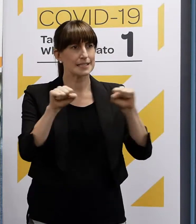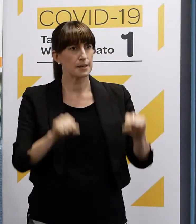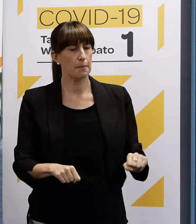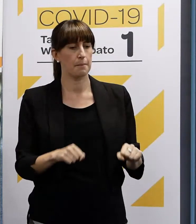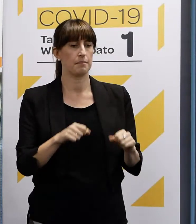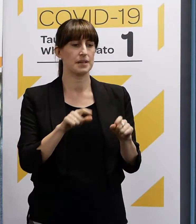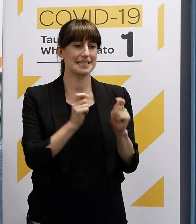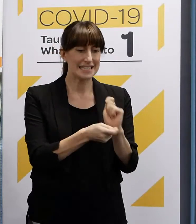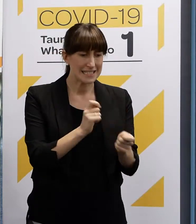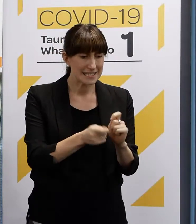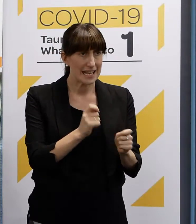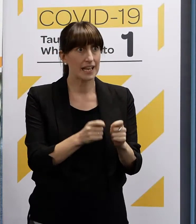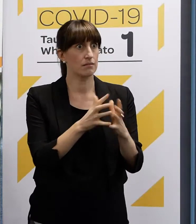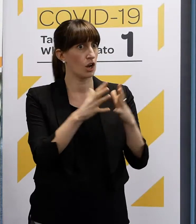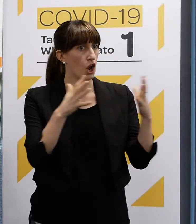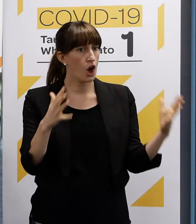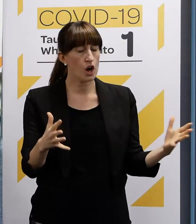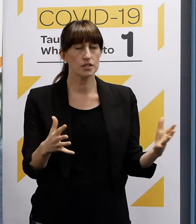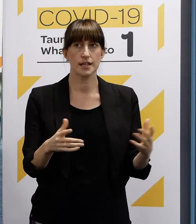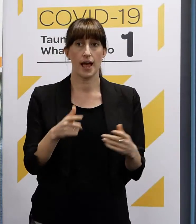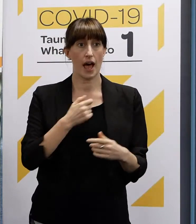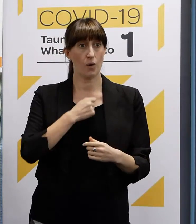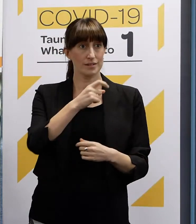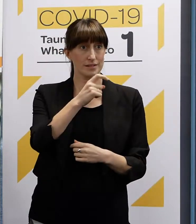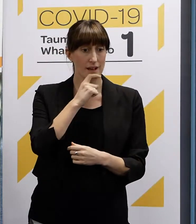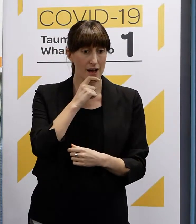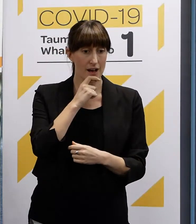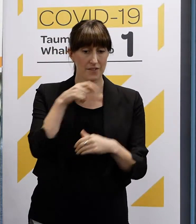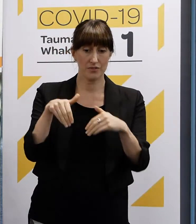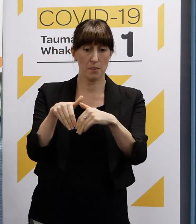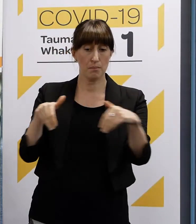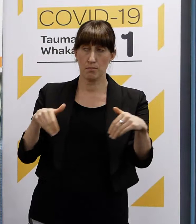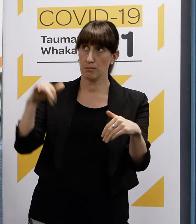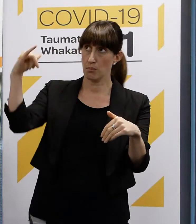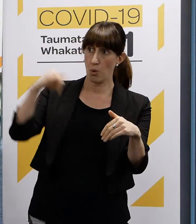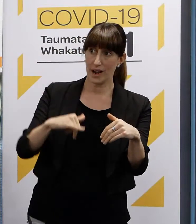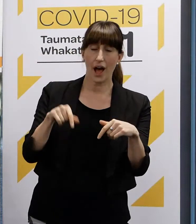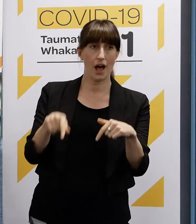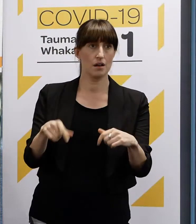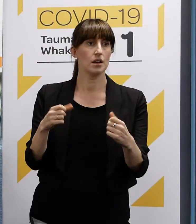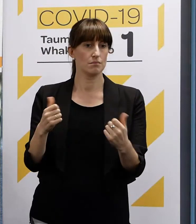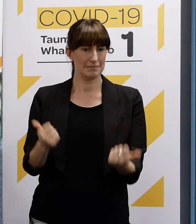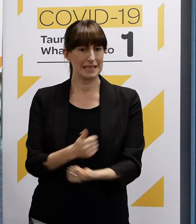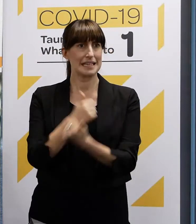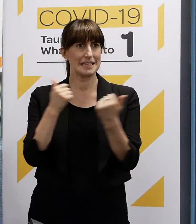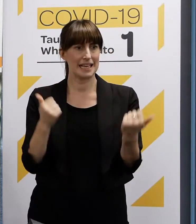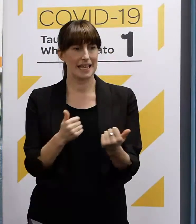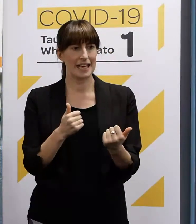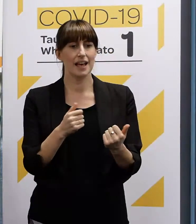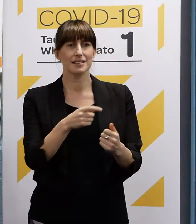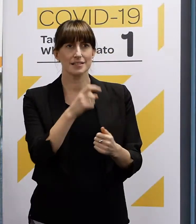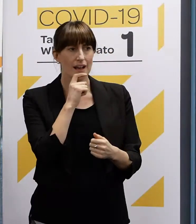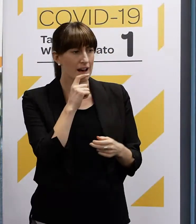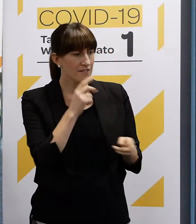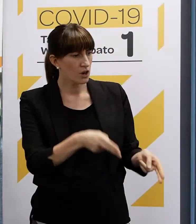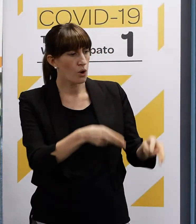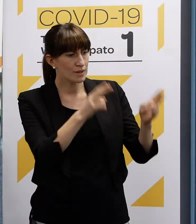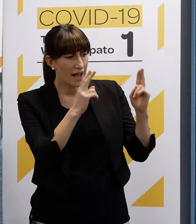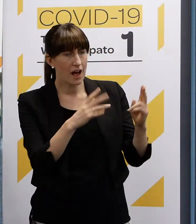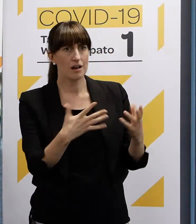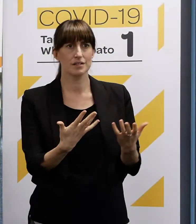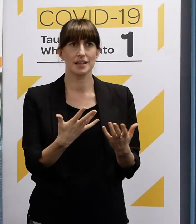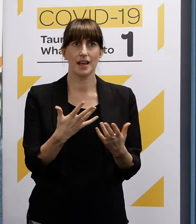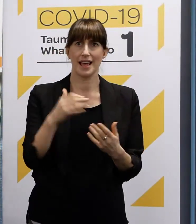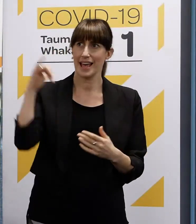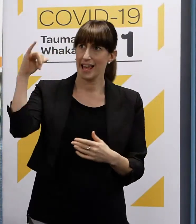border, including staff working at the border, those in managed isolation and quarantine facilities, as well as aircrew, expectations